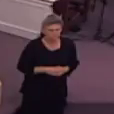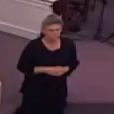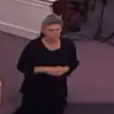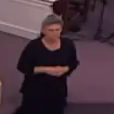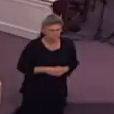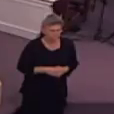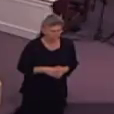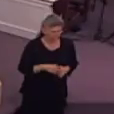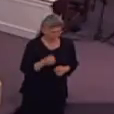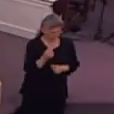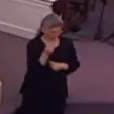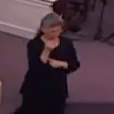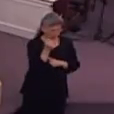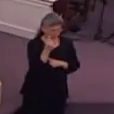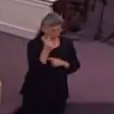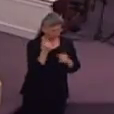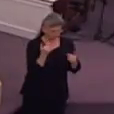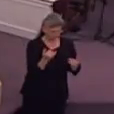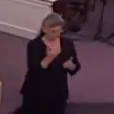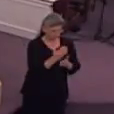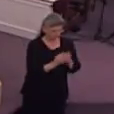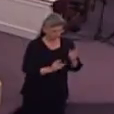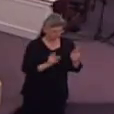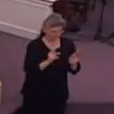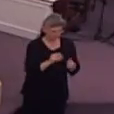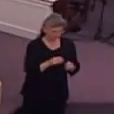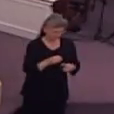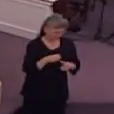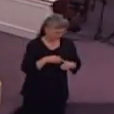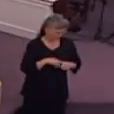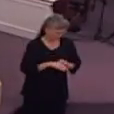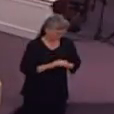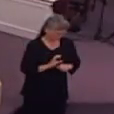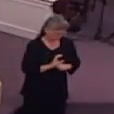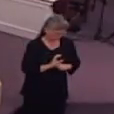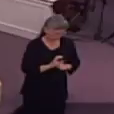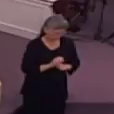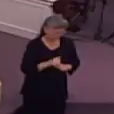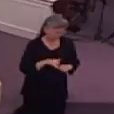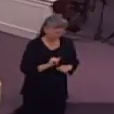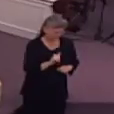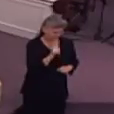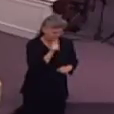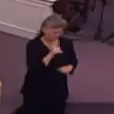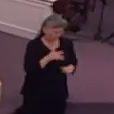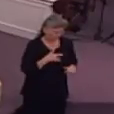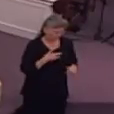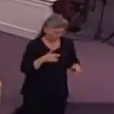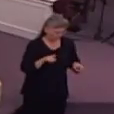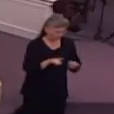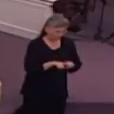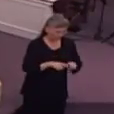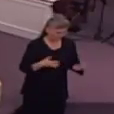You know, I realize today that there are some people that may be in the church that still doesn't feel like they fit.